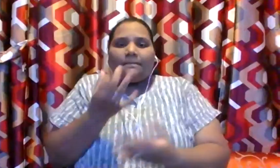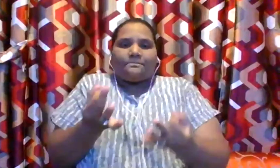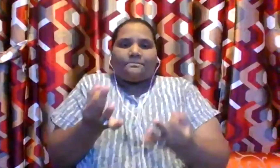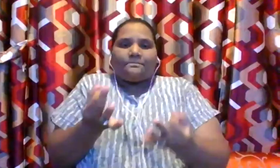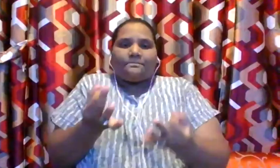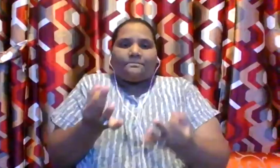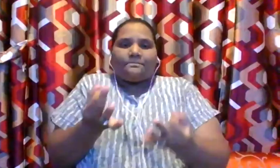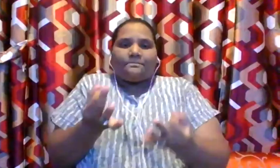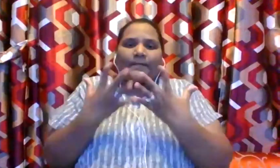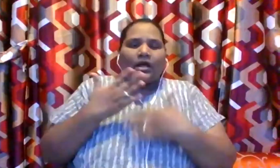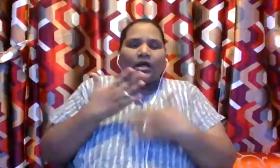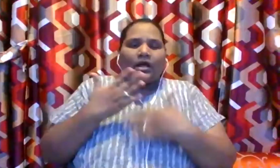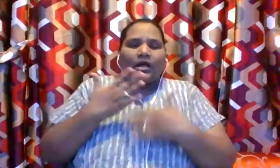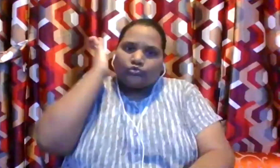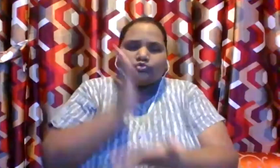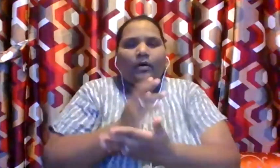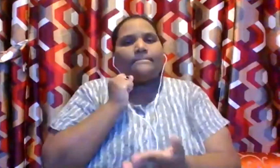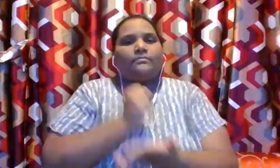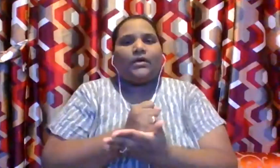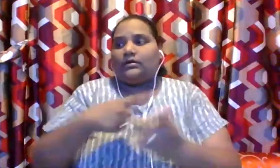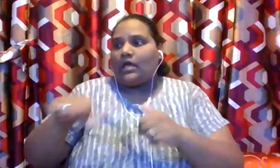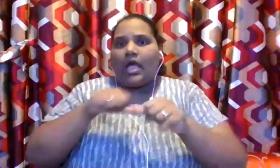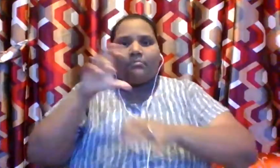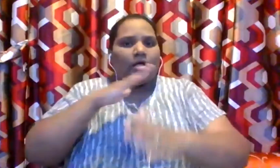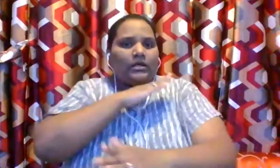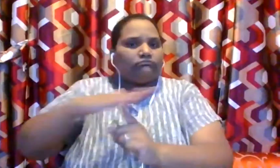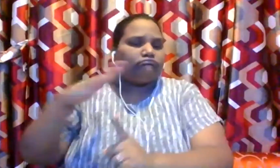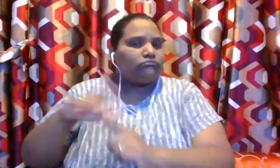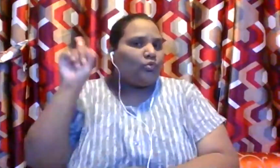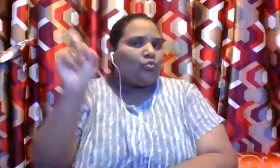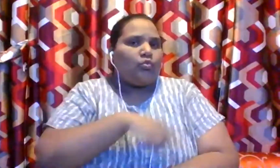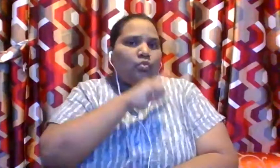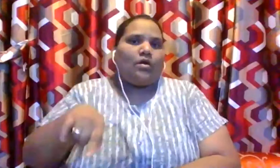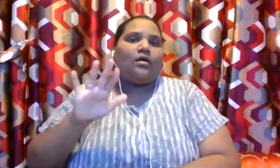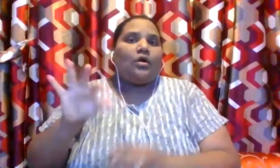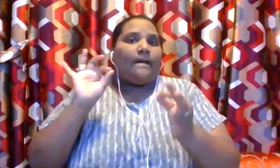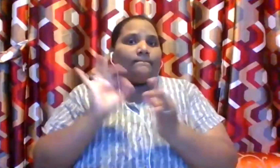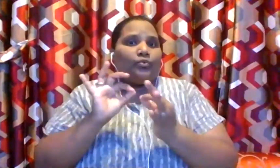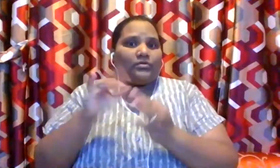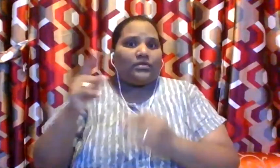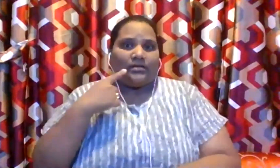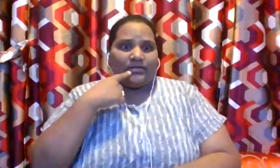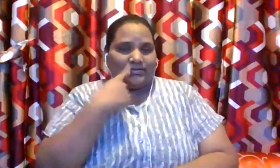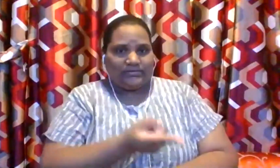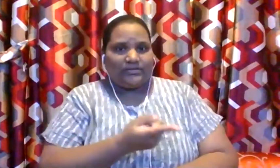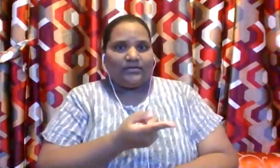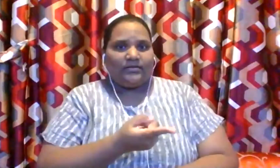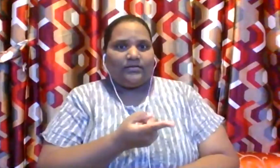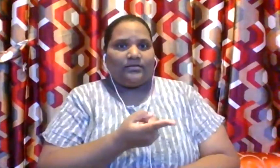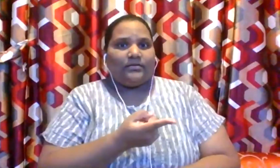stop this activity, Lord Buddha said, there is no Veda. I do not believe in God. I do not believe in